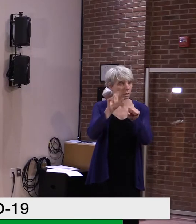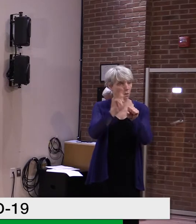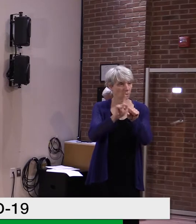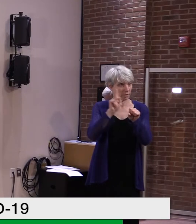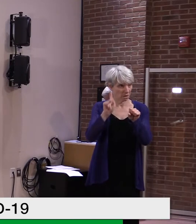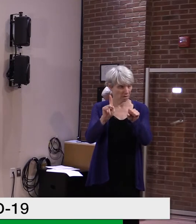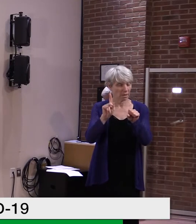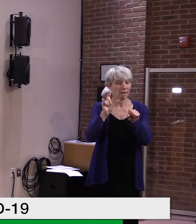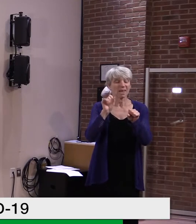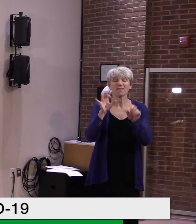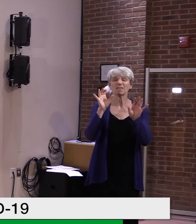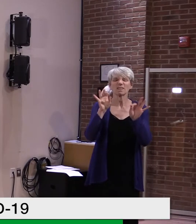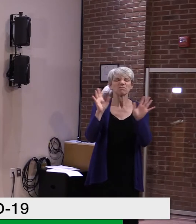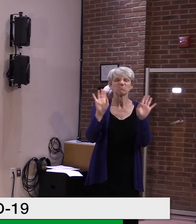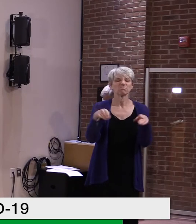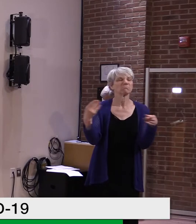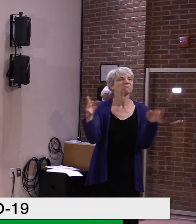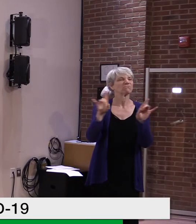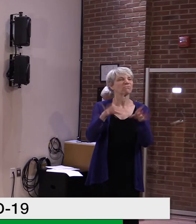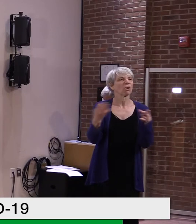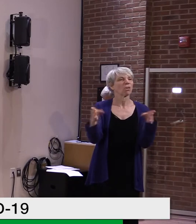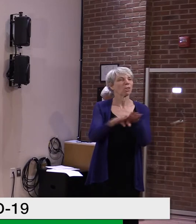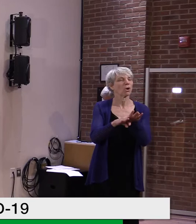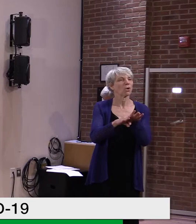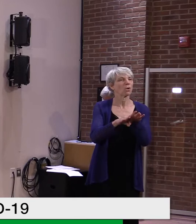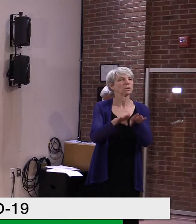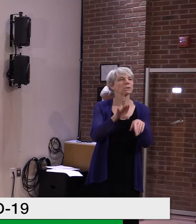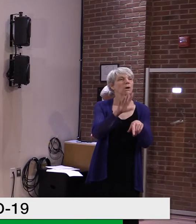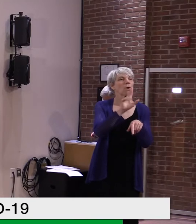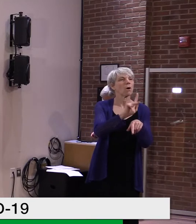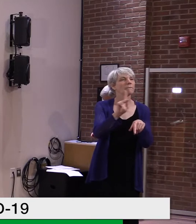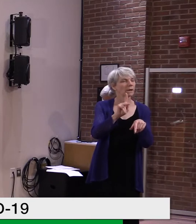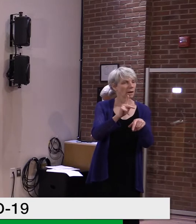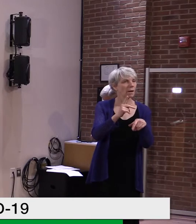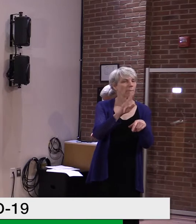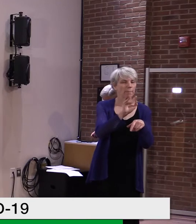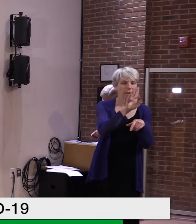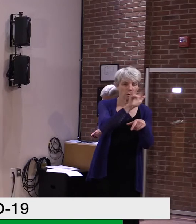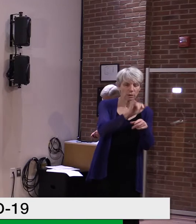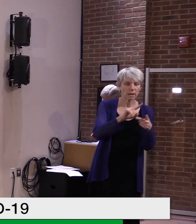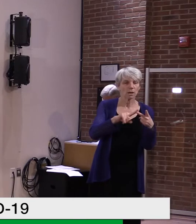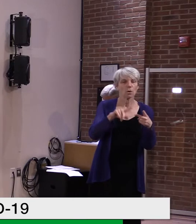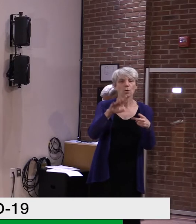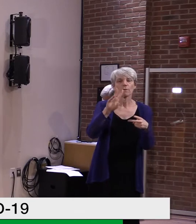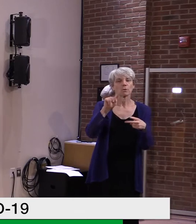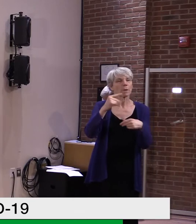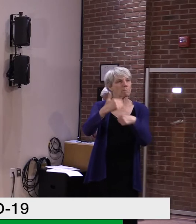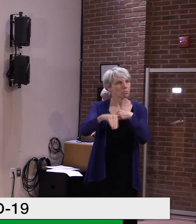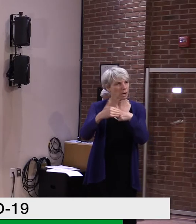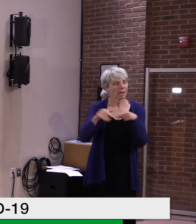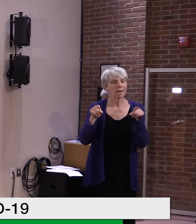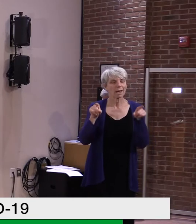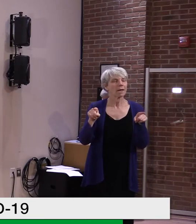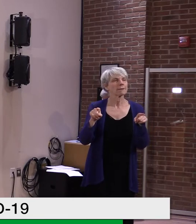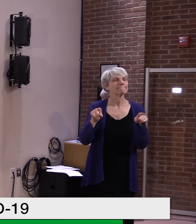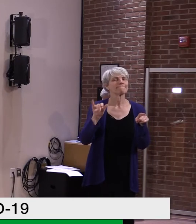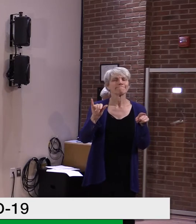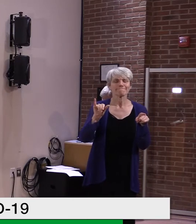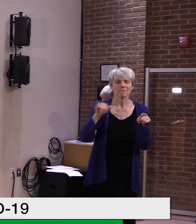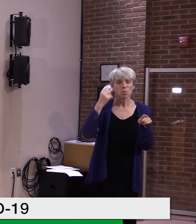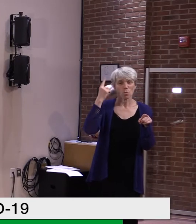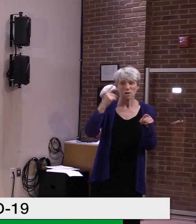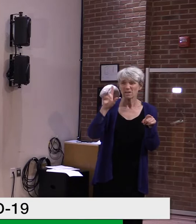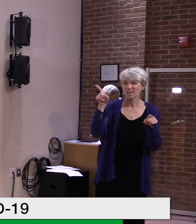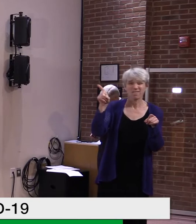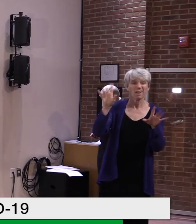Bread Company, I'm just wondering what the thought is about whether to pursue another baking or similar operation, or